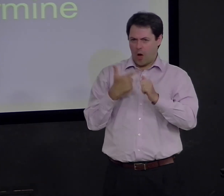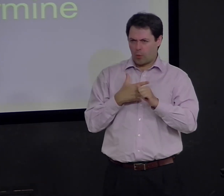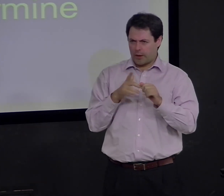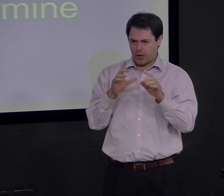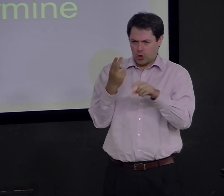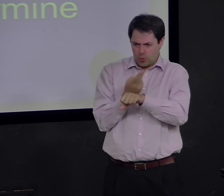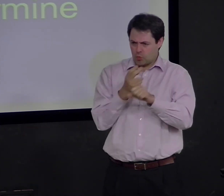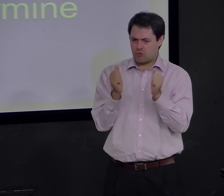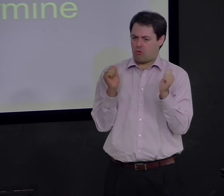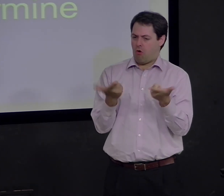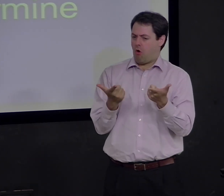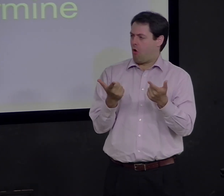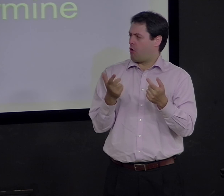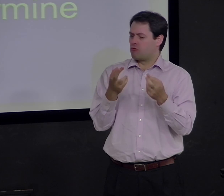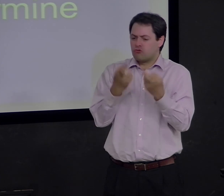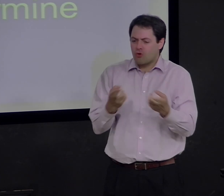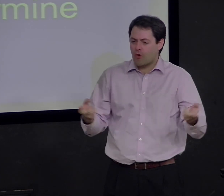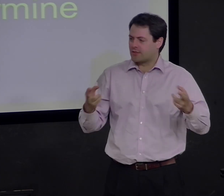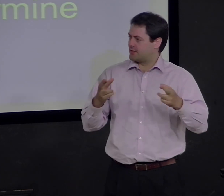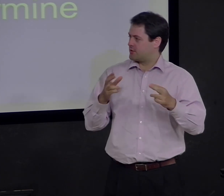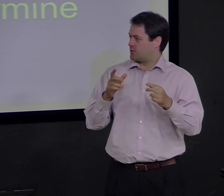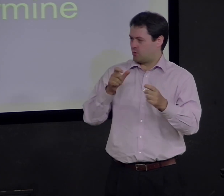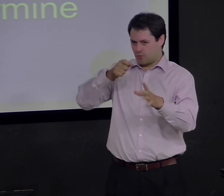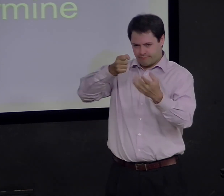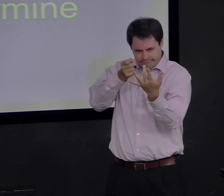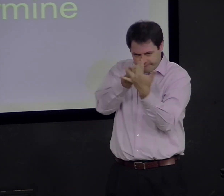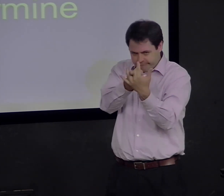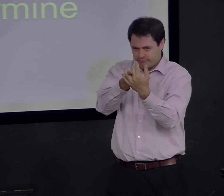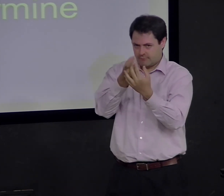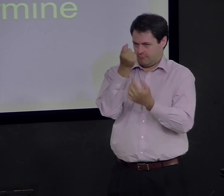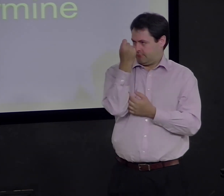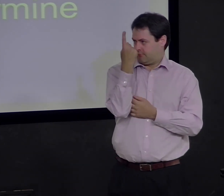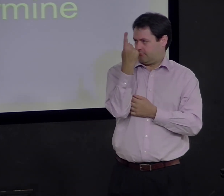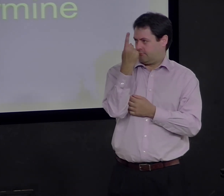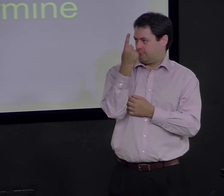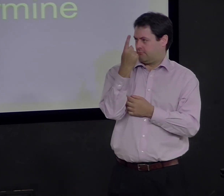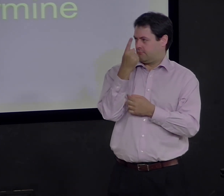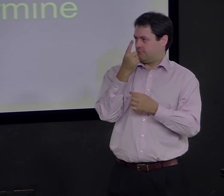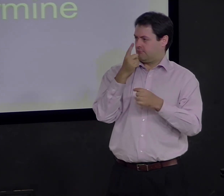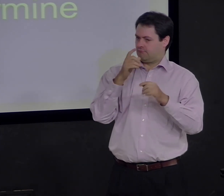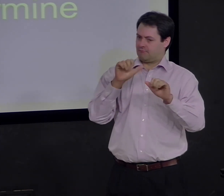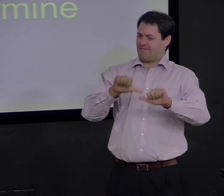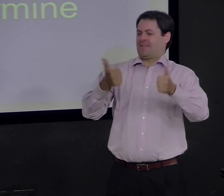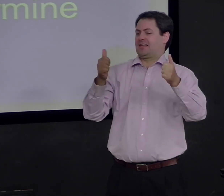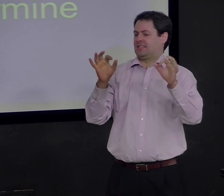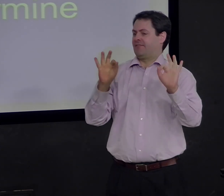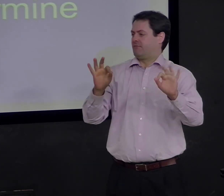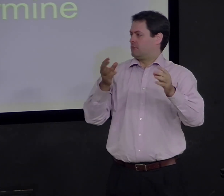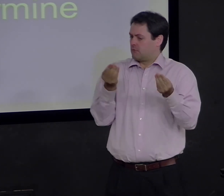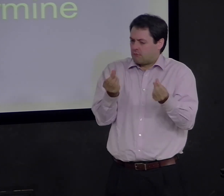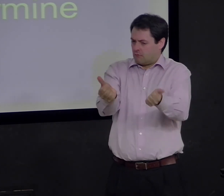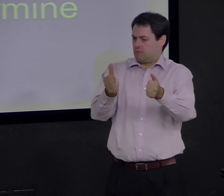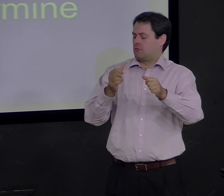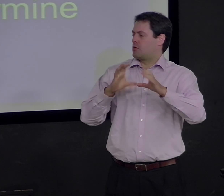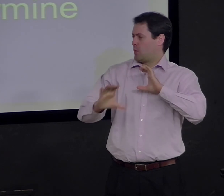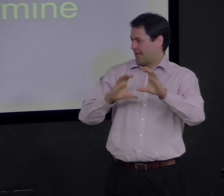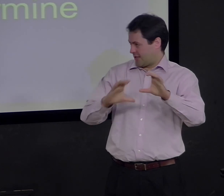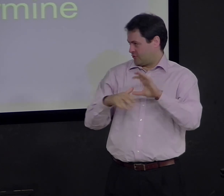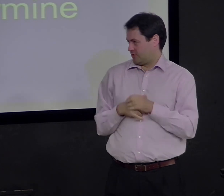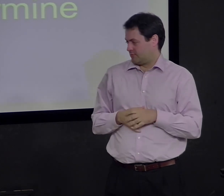Cognitive situations and our spatial resources and how we utilize those to